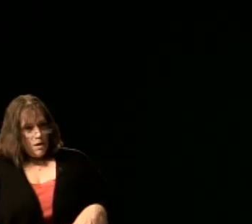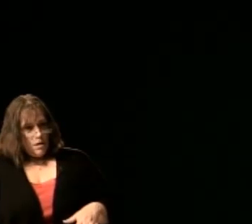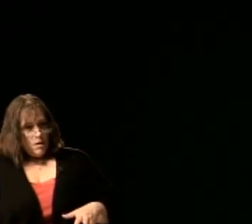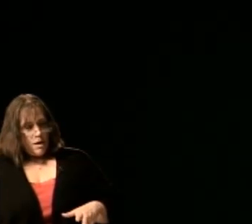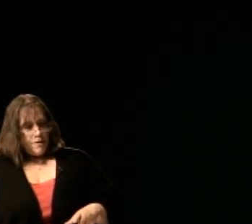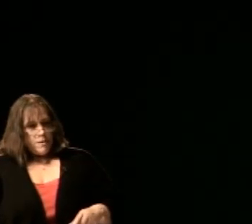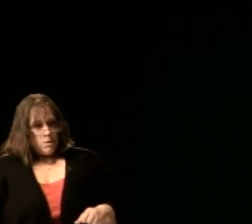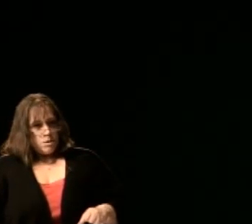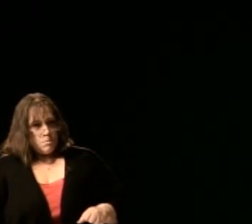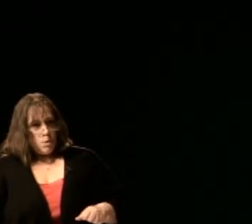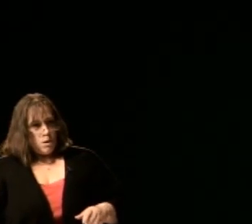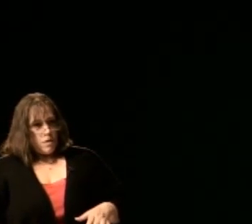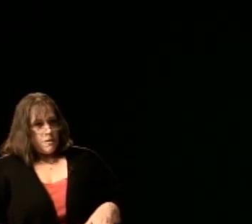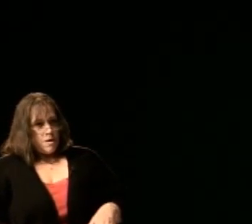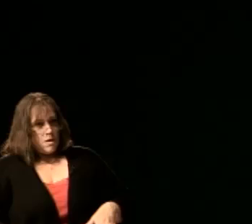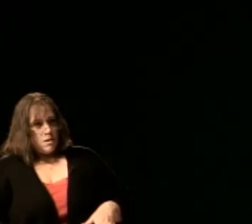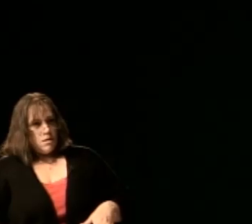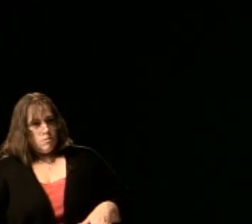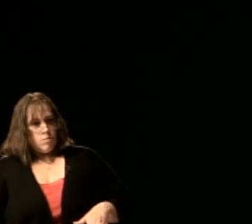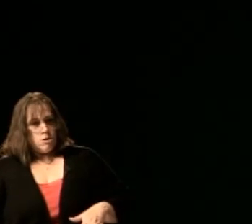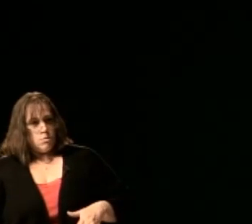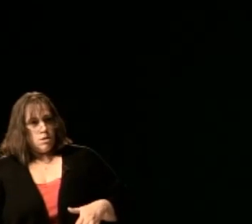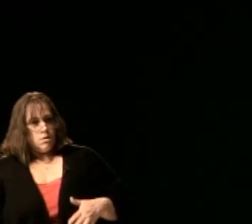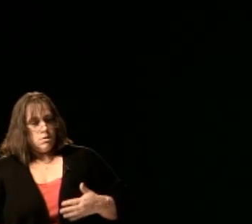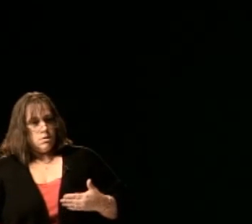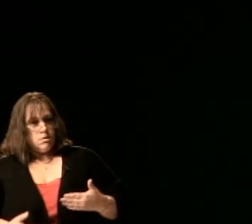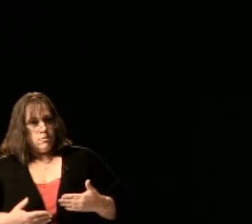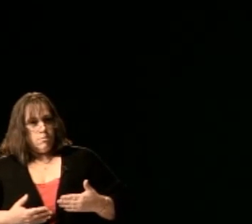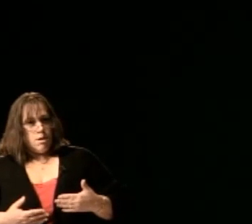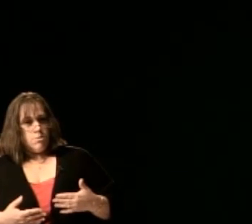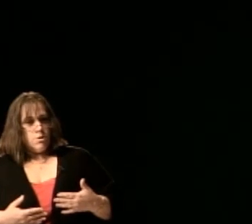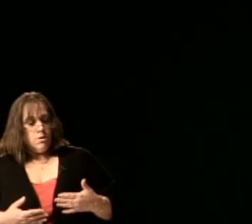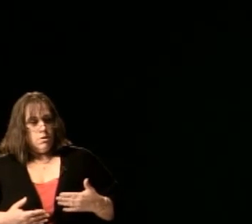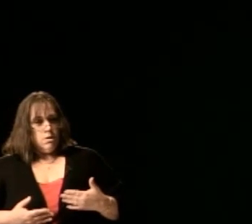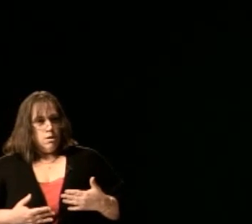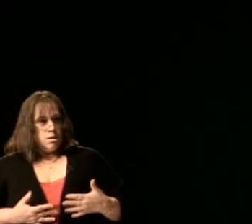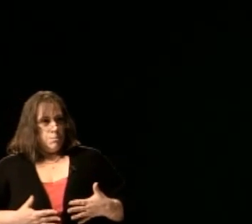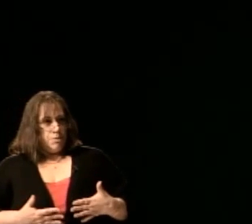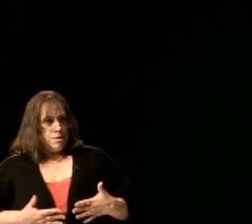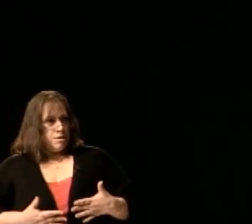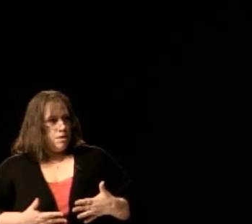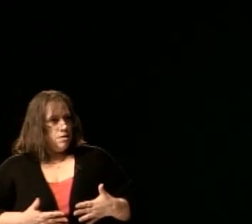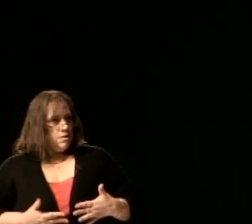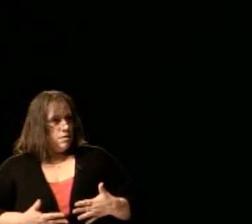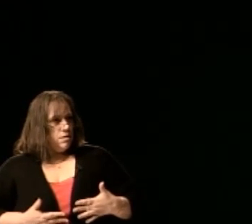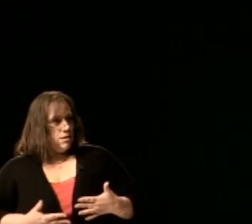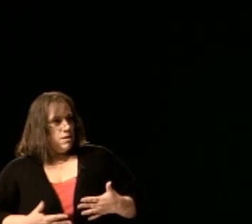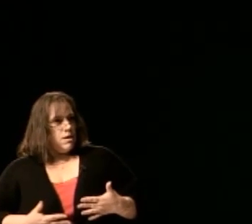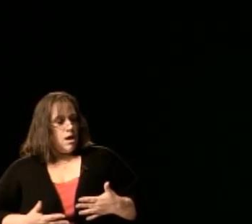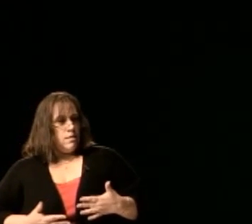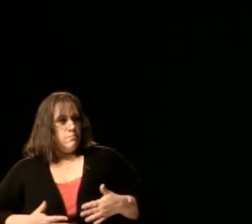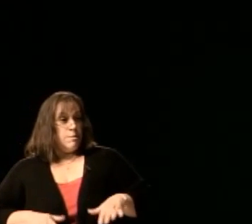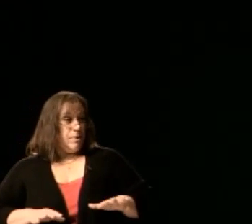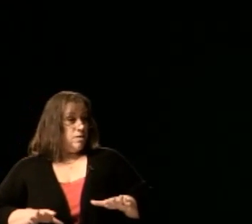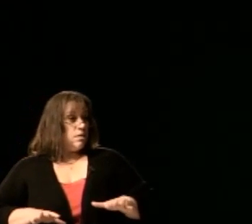I think the most important thing when we're doing this is to remember simplicity at the basic